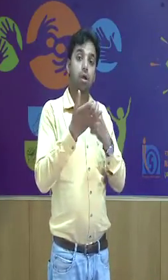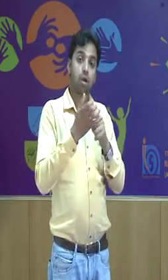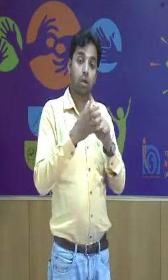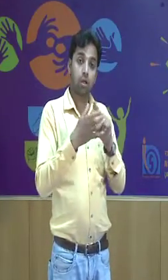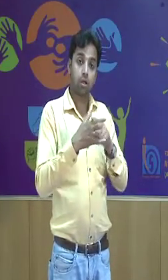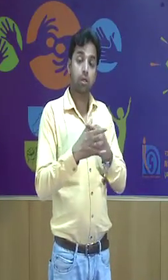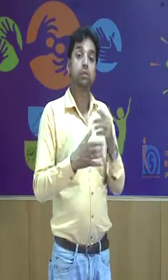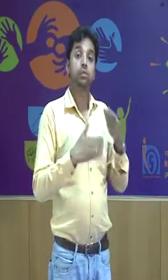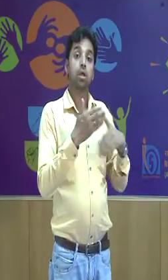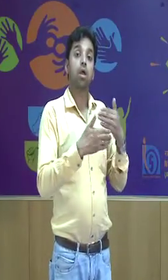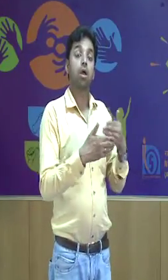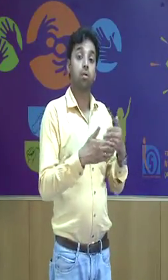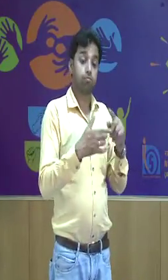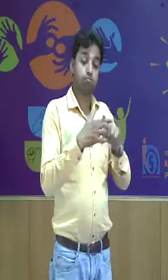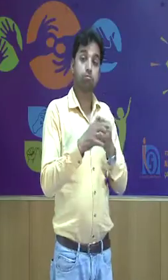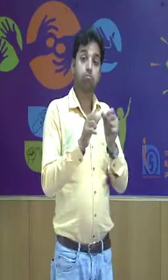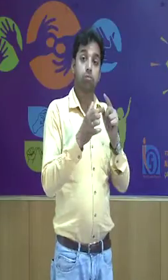and the Jajmani system.